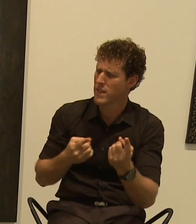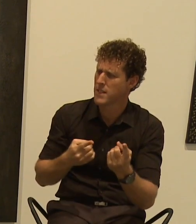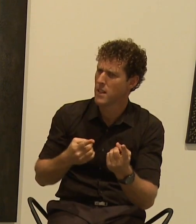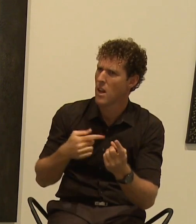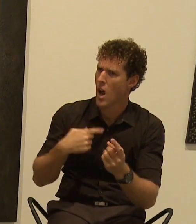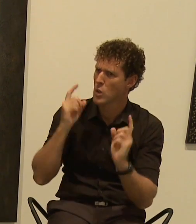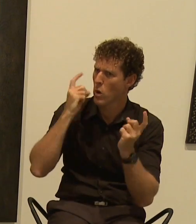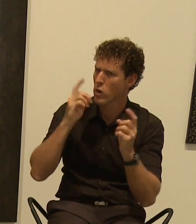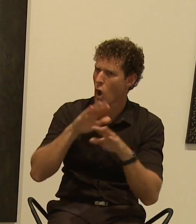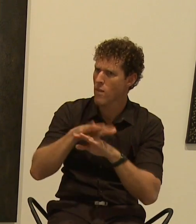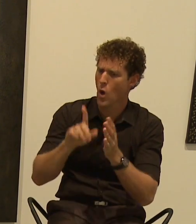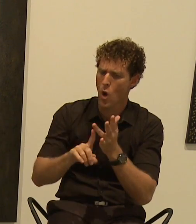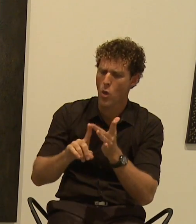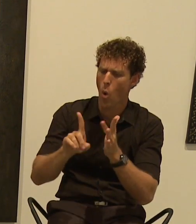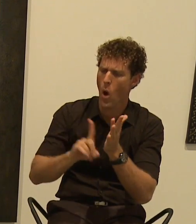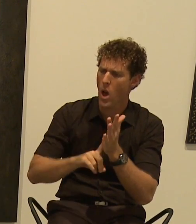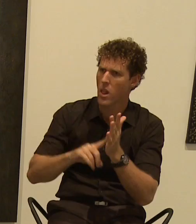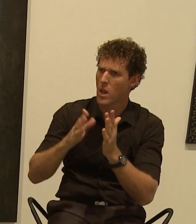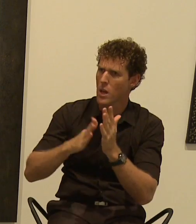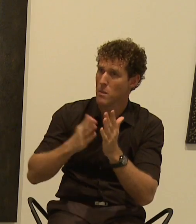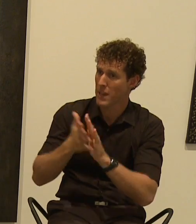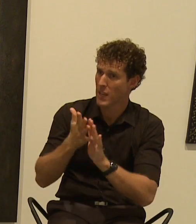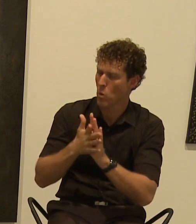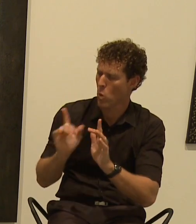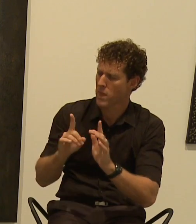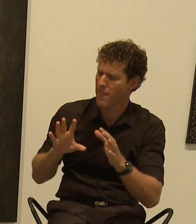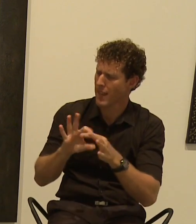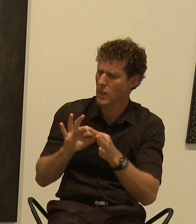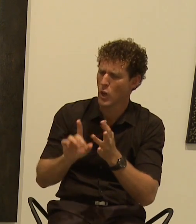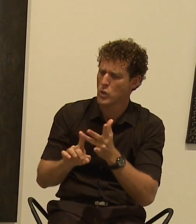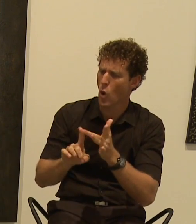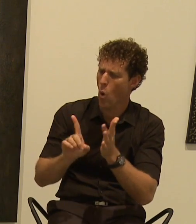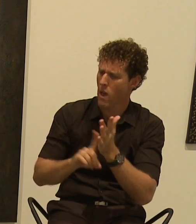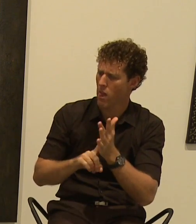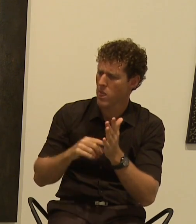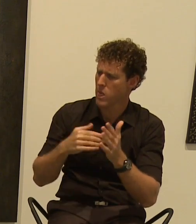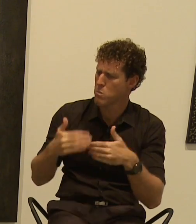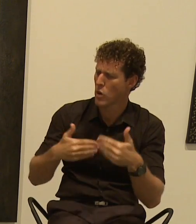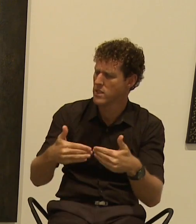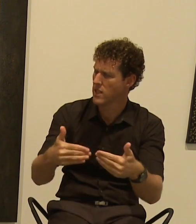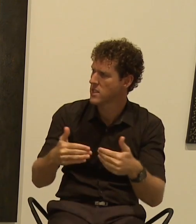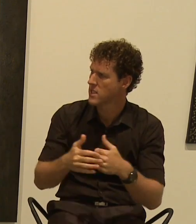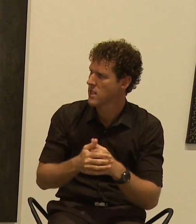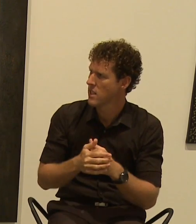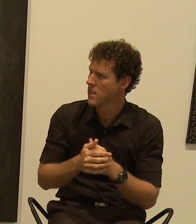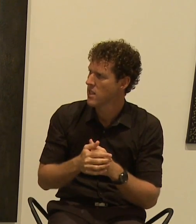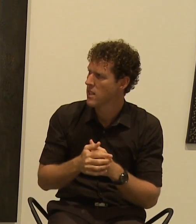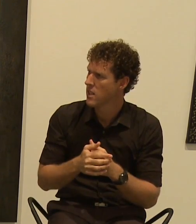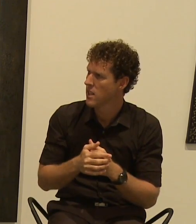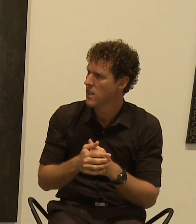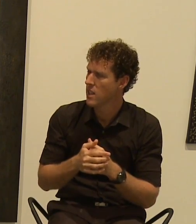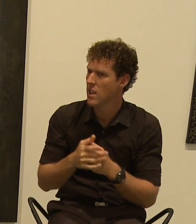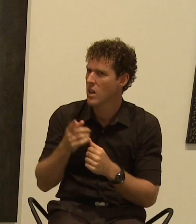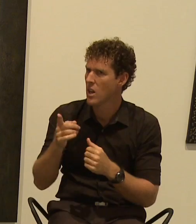painting, your medium of oil, has to do with with the process. How does it?